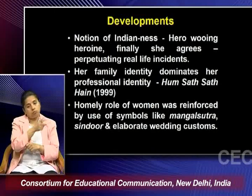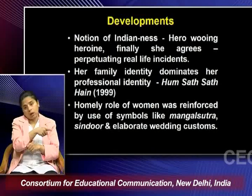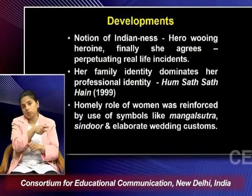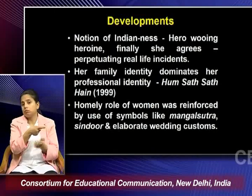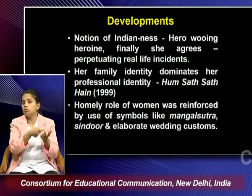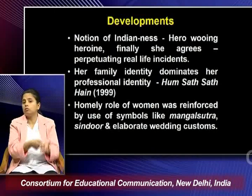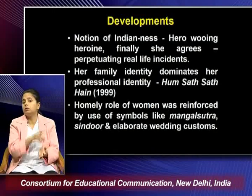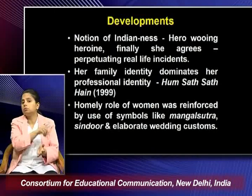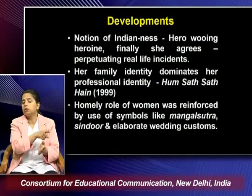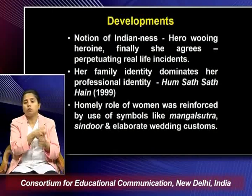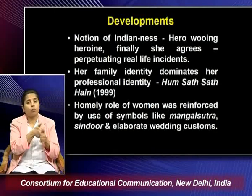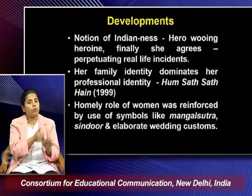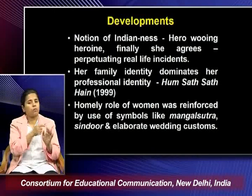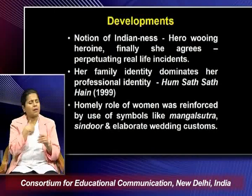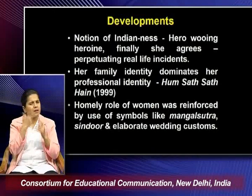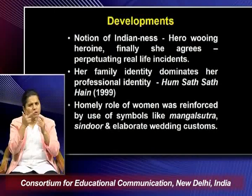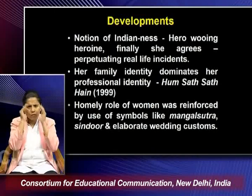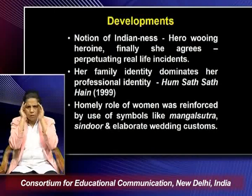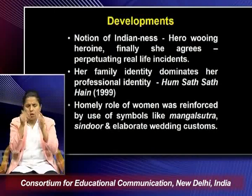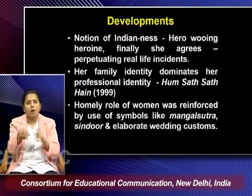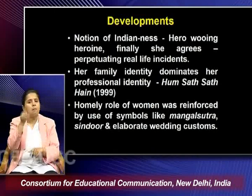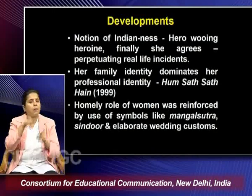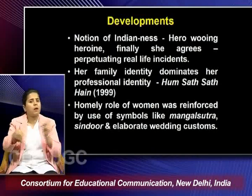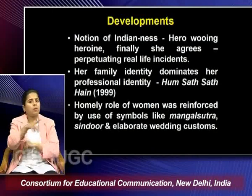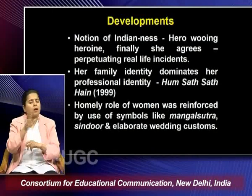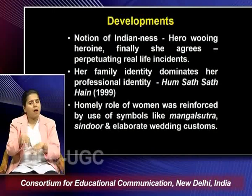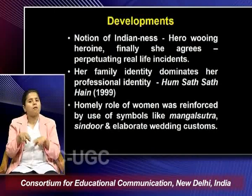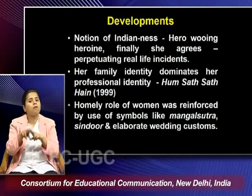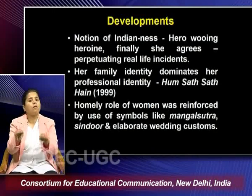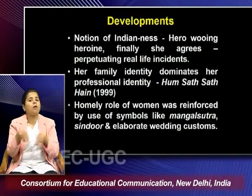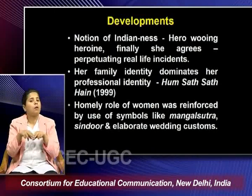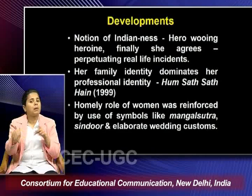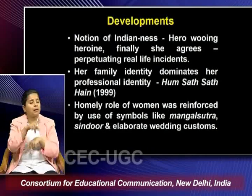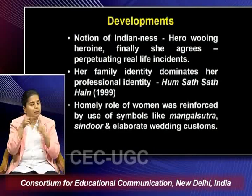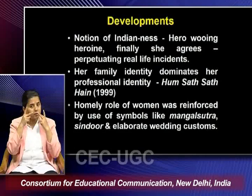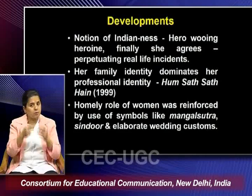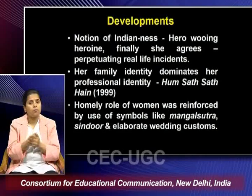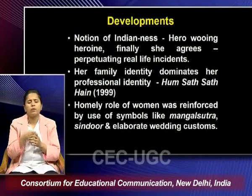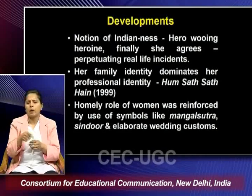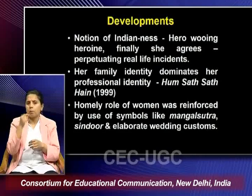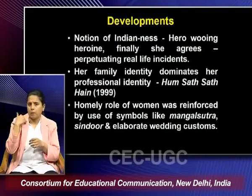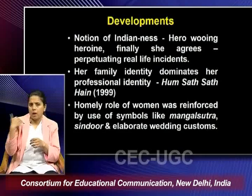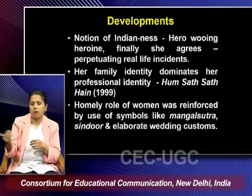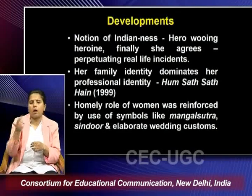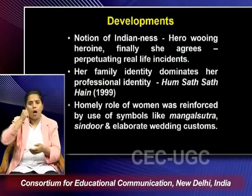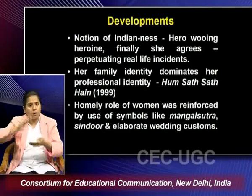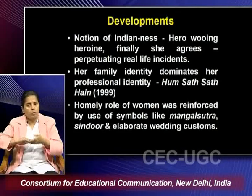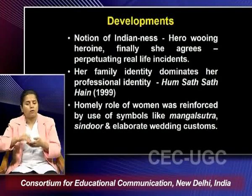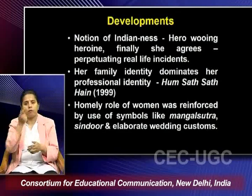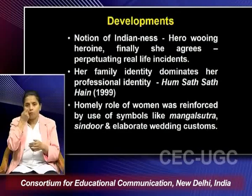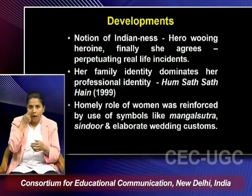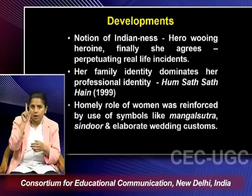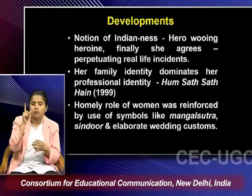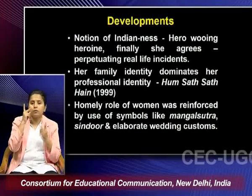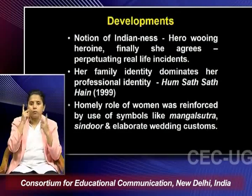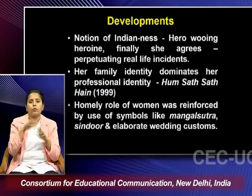we see that the focus of the people, those who are there in the family as brothers or husbands or fathers,